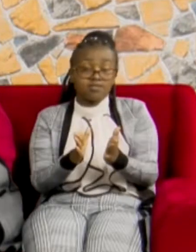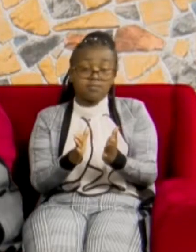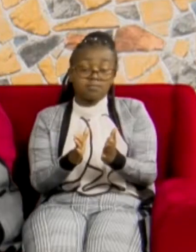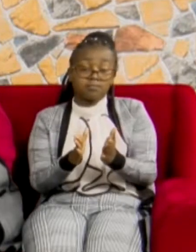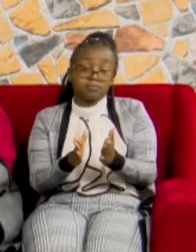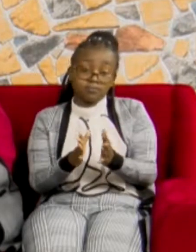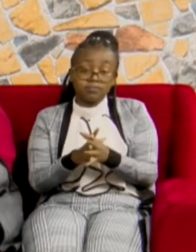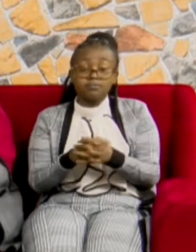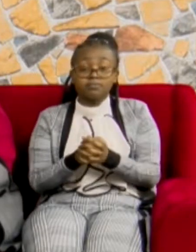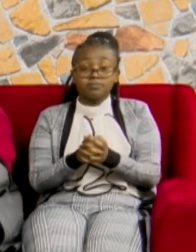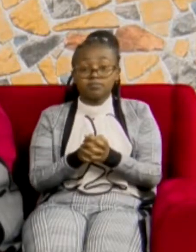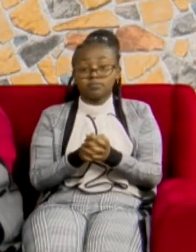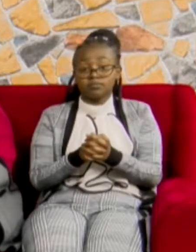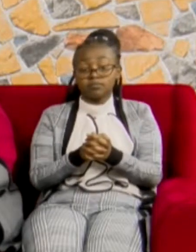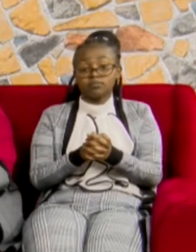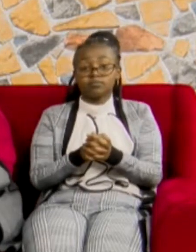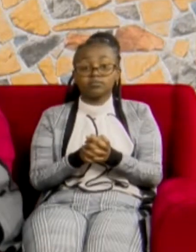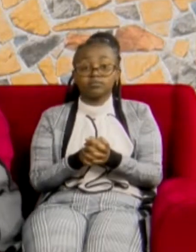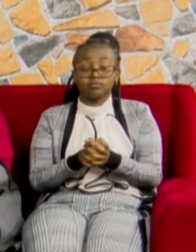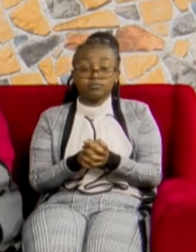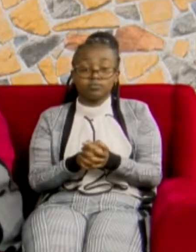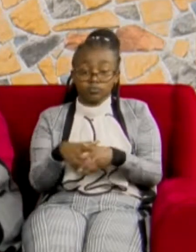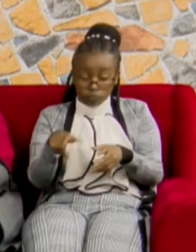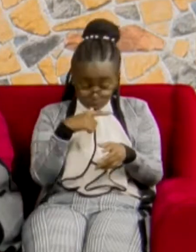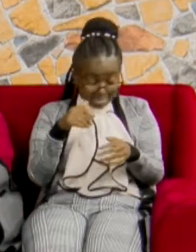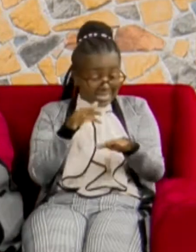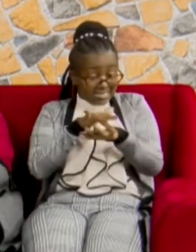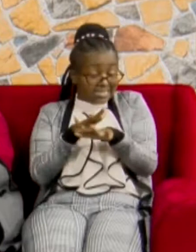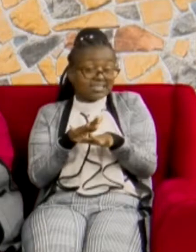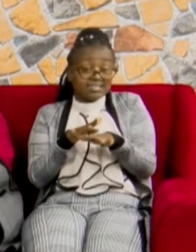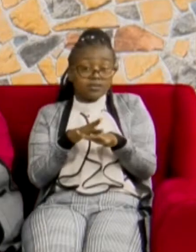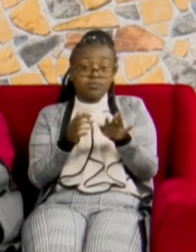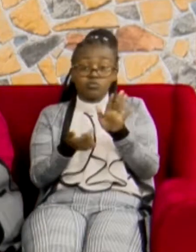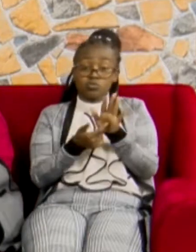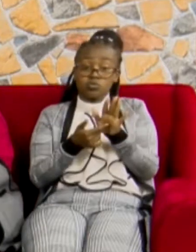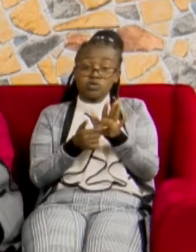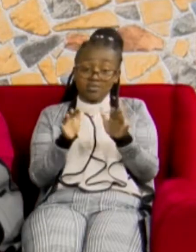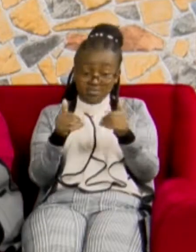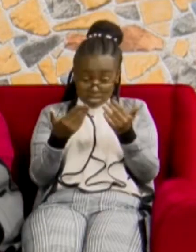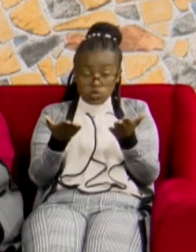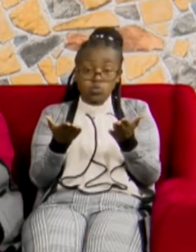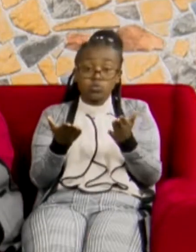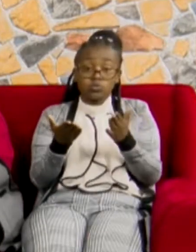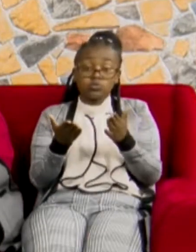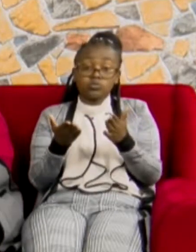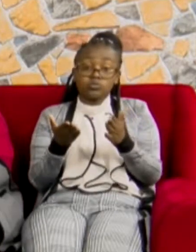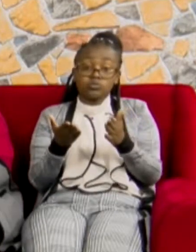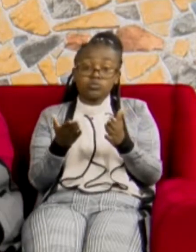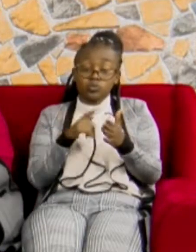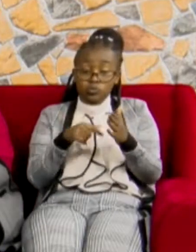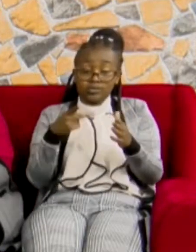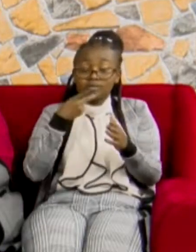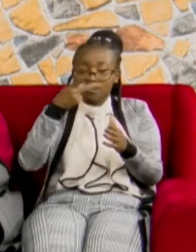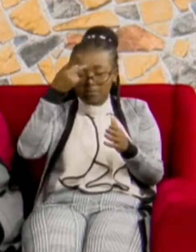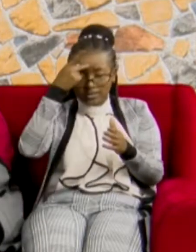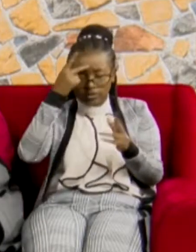treat the patients. So, all right, we had earlier in the earlier shows, we had looked at how what the parents should